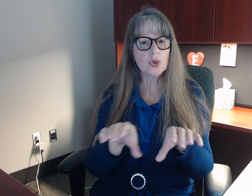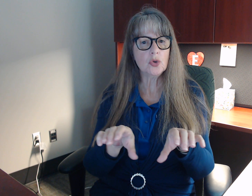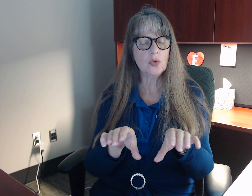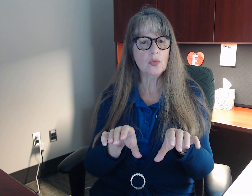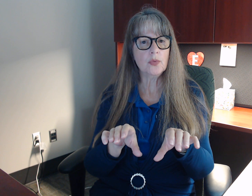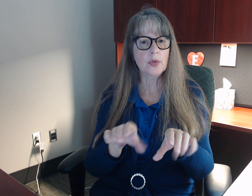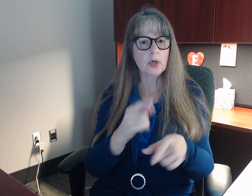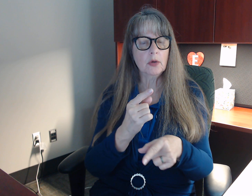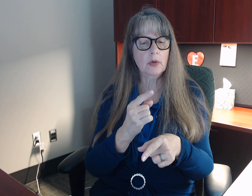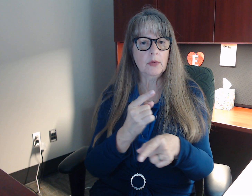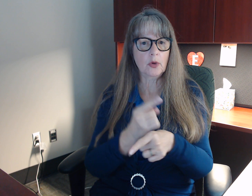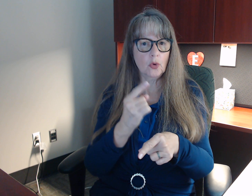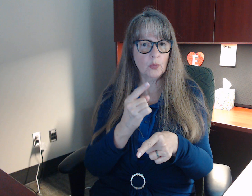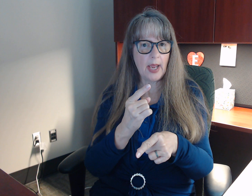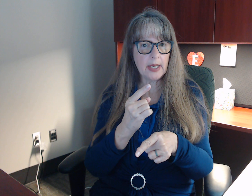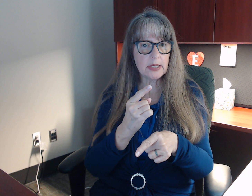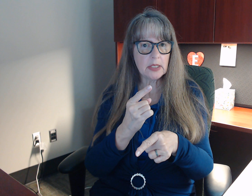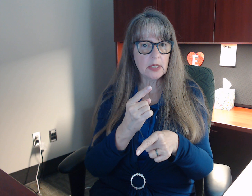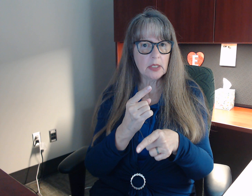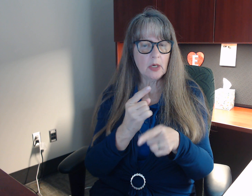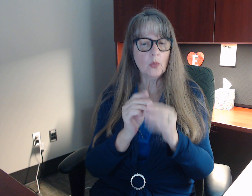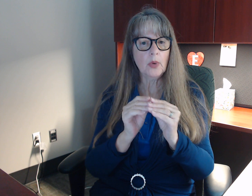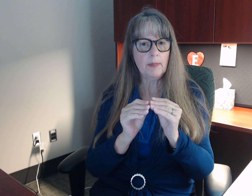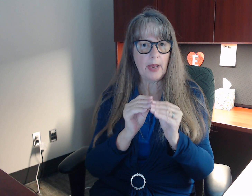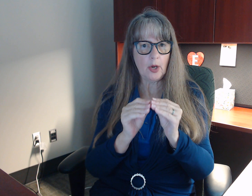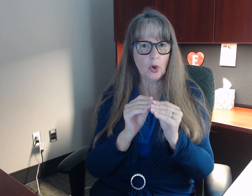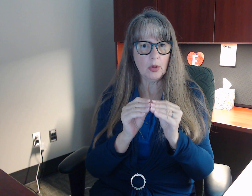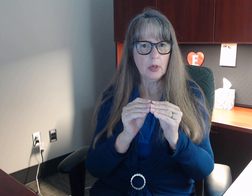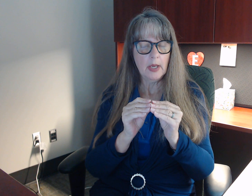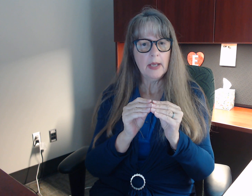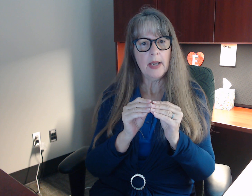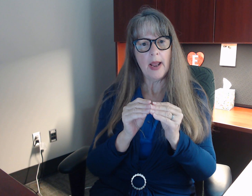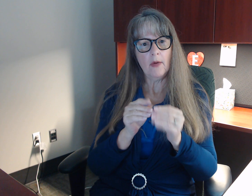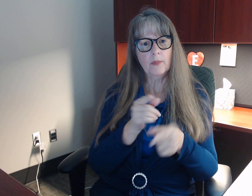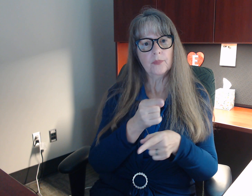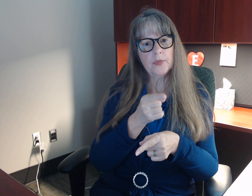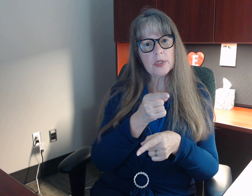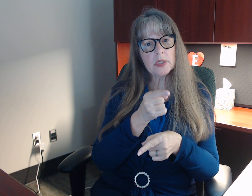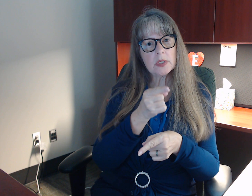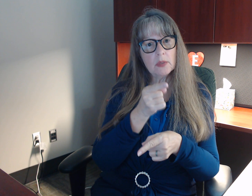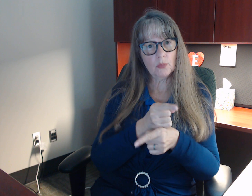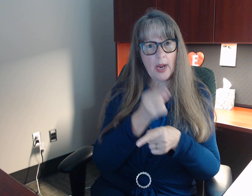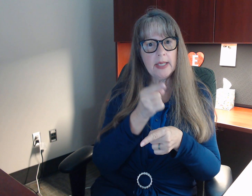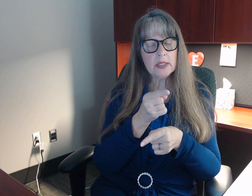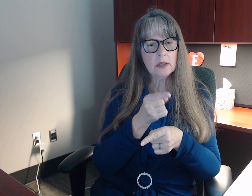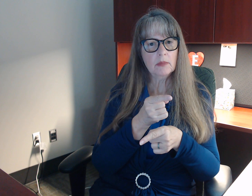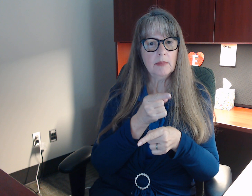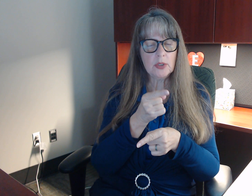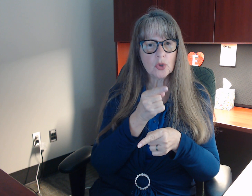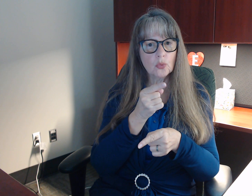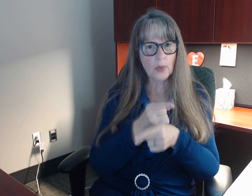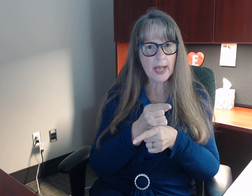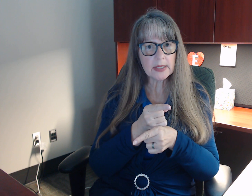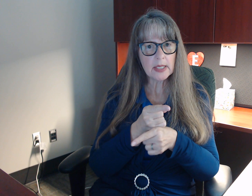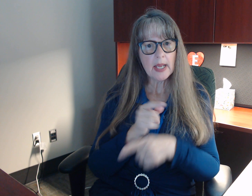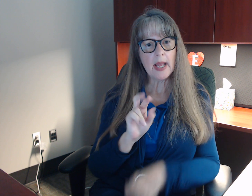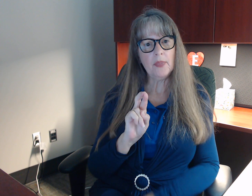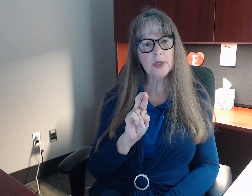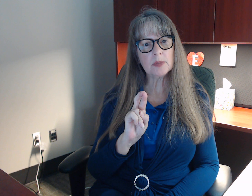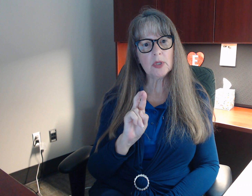do the correct repair. Now this is right, means correct, and this means